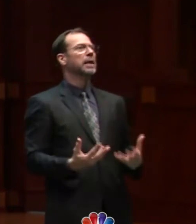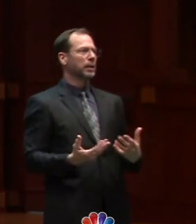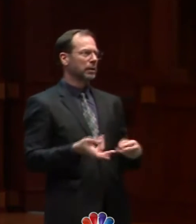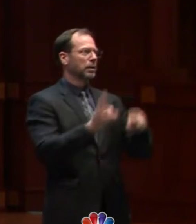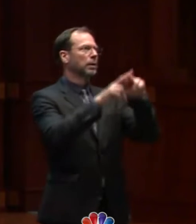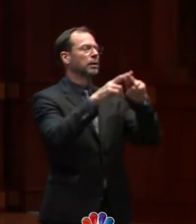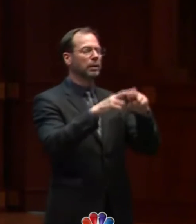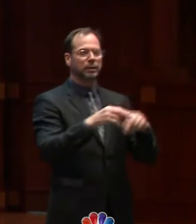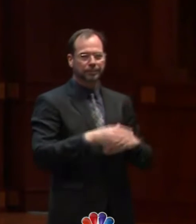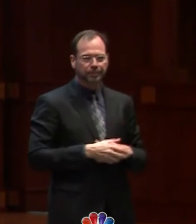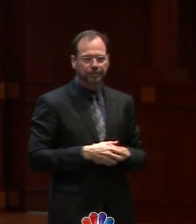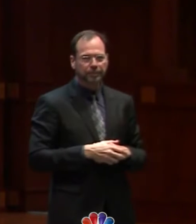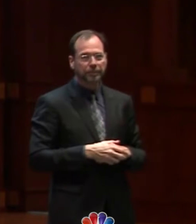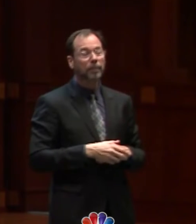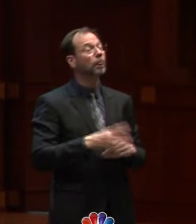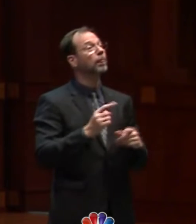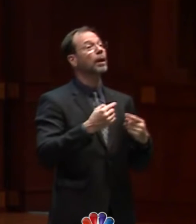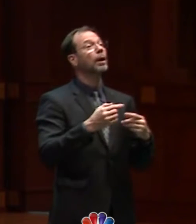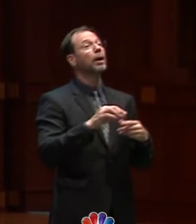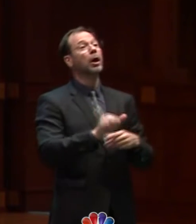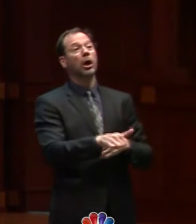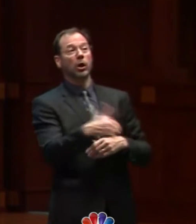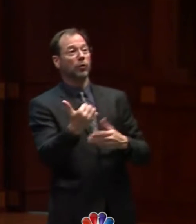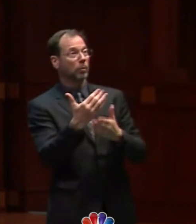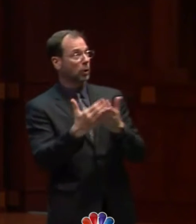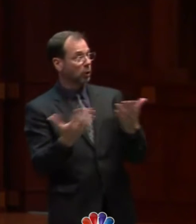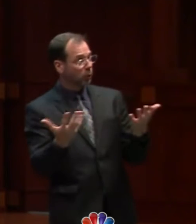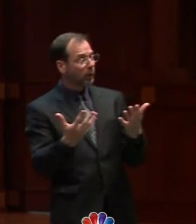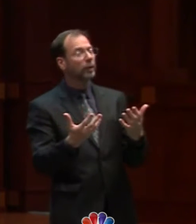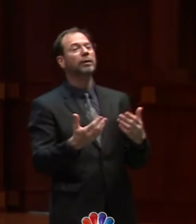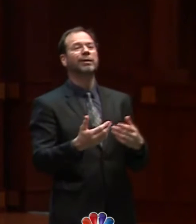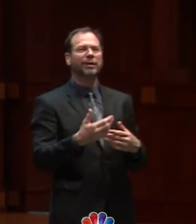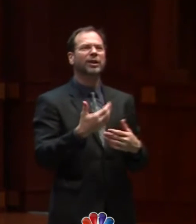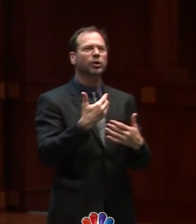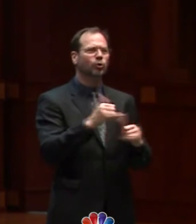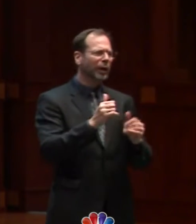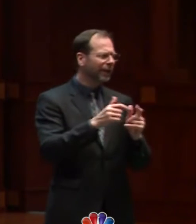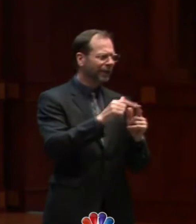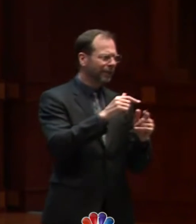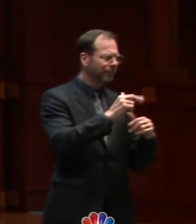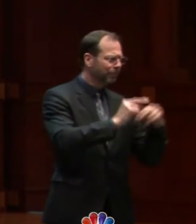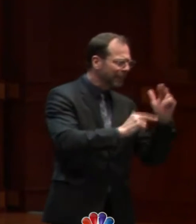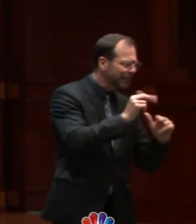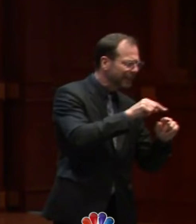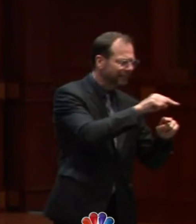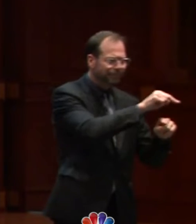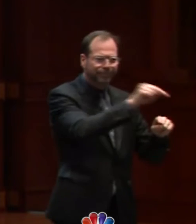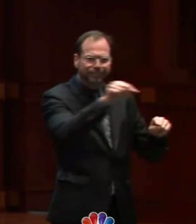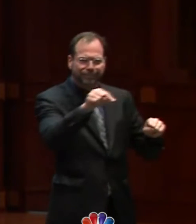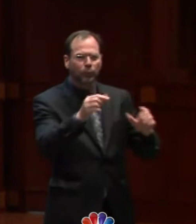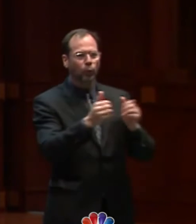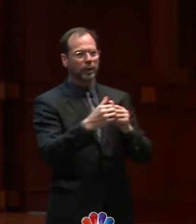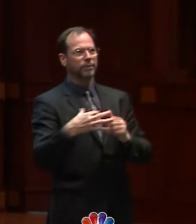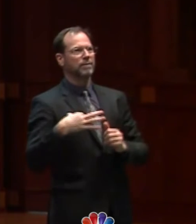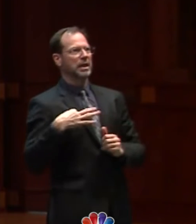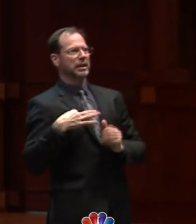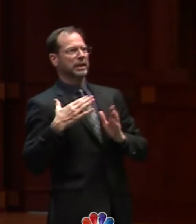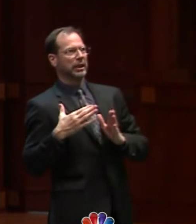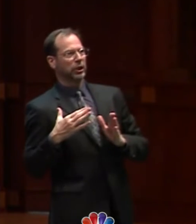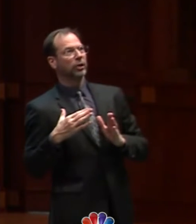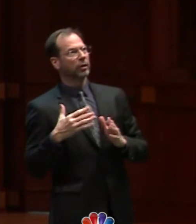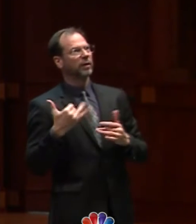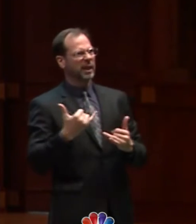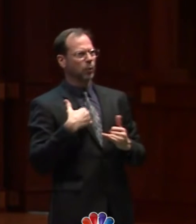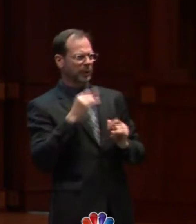so what we're doing on the other side of this now is trying to connect facilities up with potential volunteers. And that's the part that